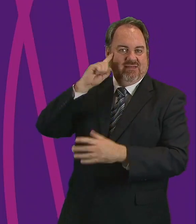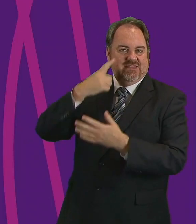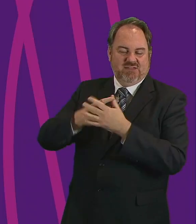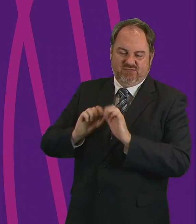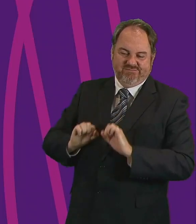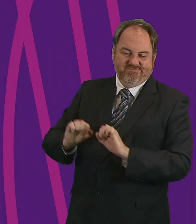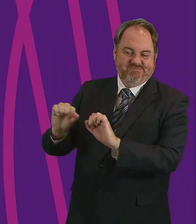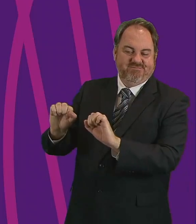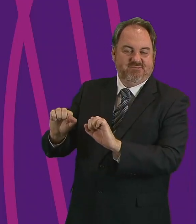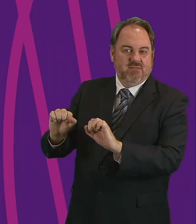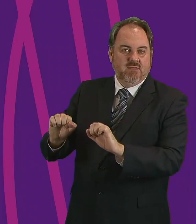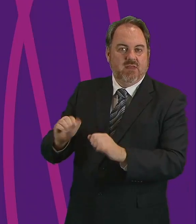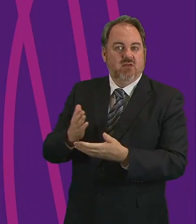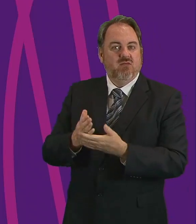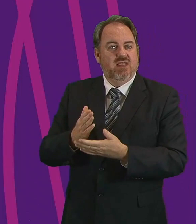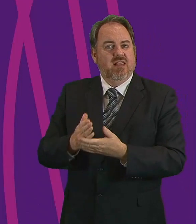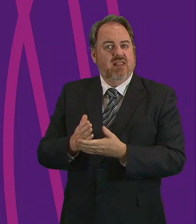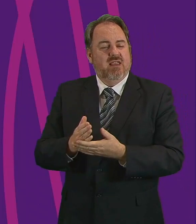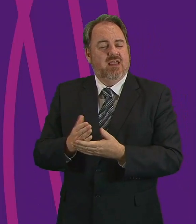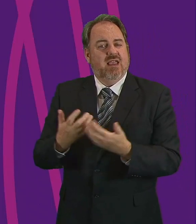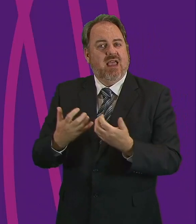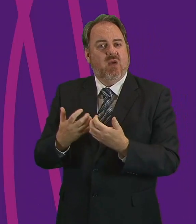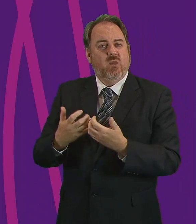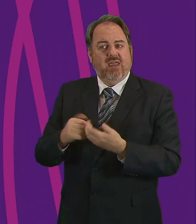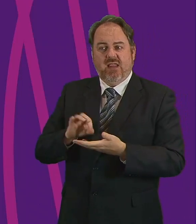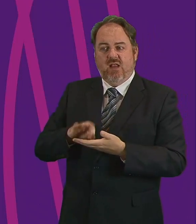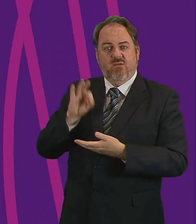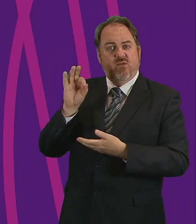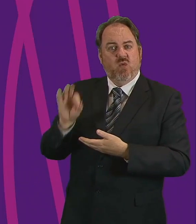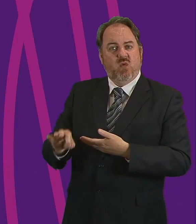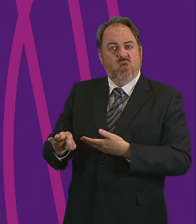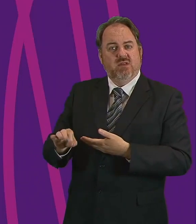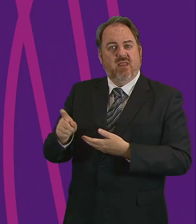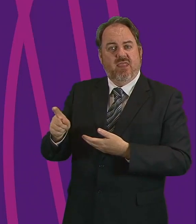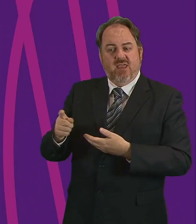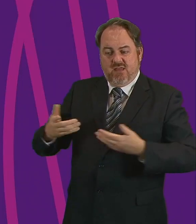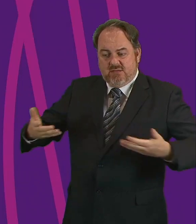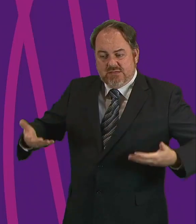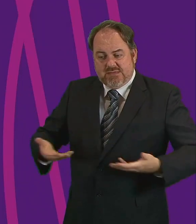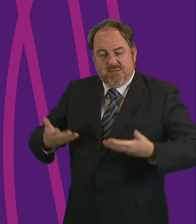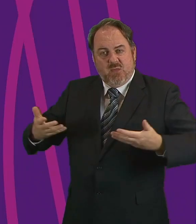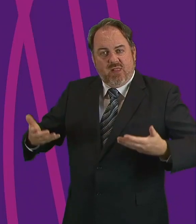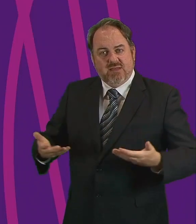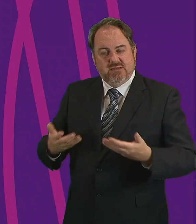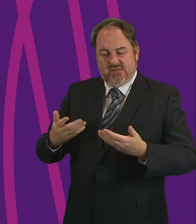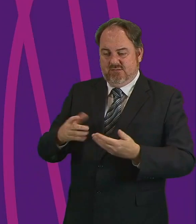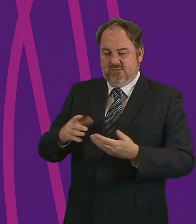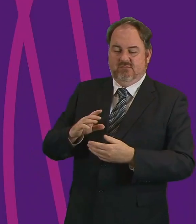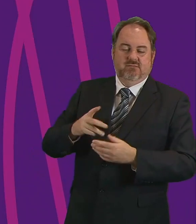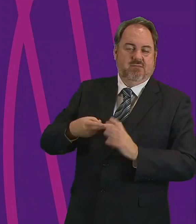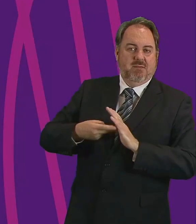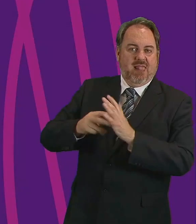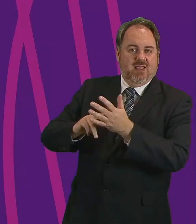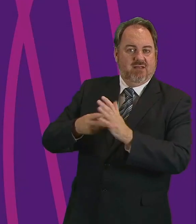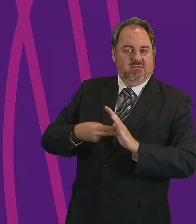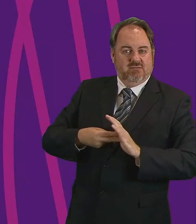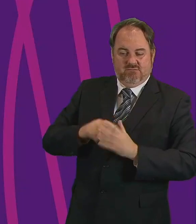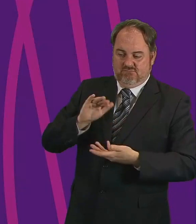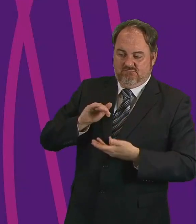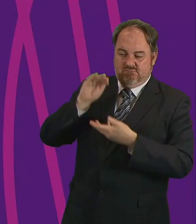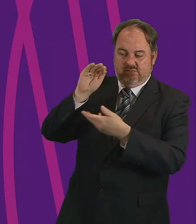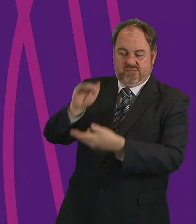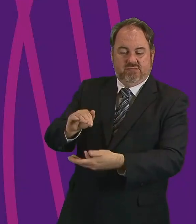for the affordability of the stimulus package that's going to be necessary, I would refer members to the work of the Resolution